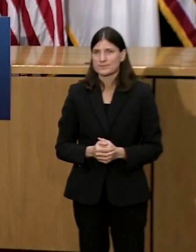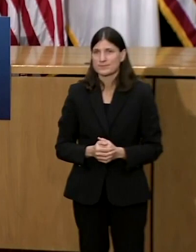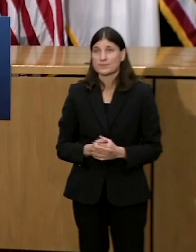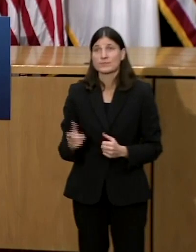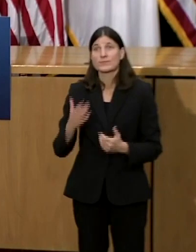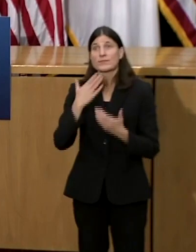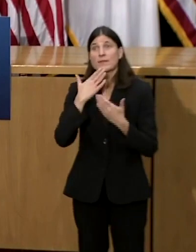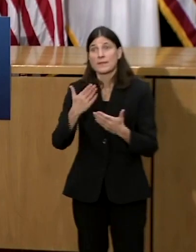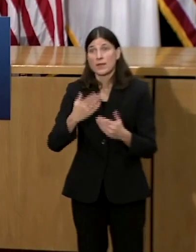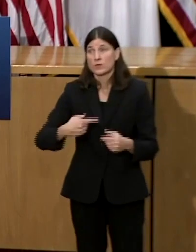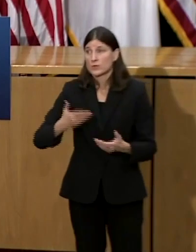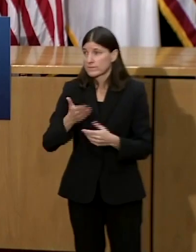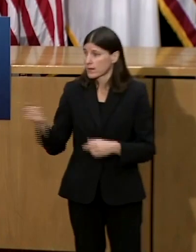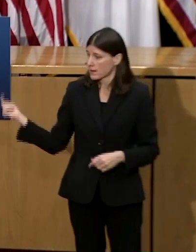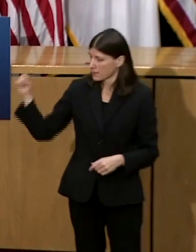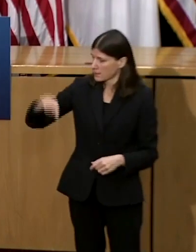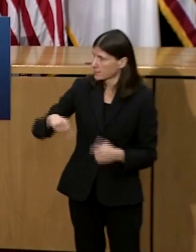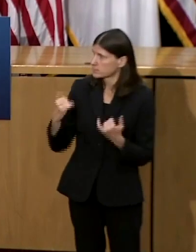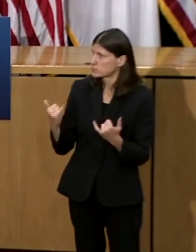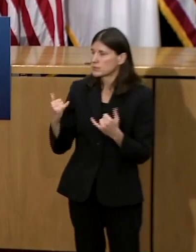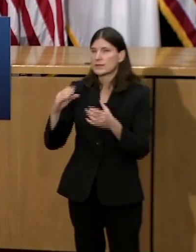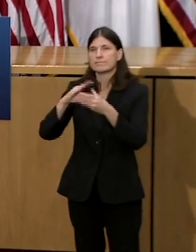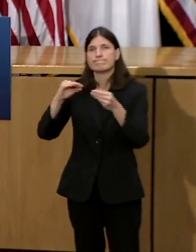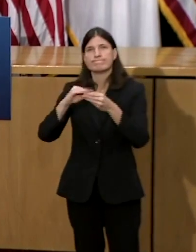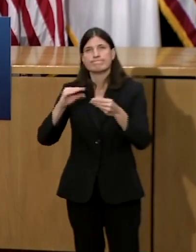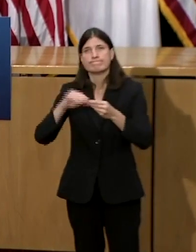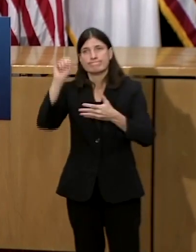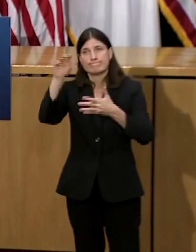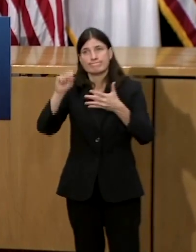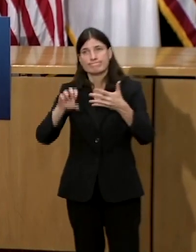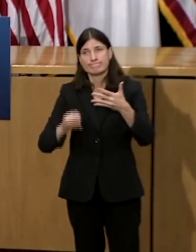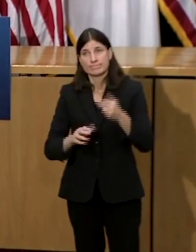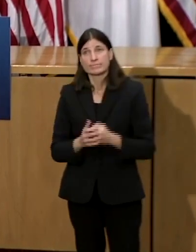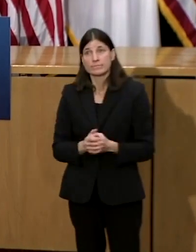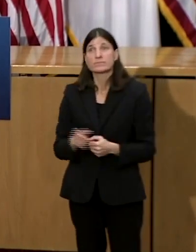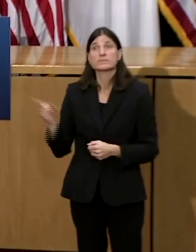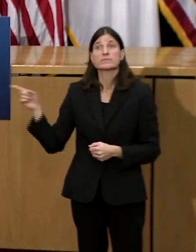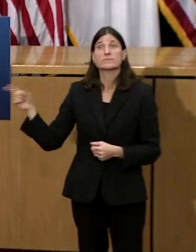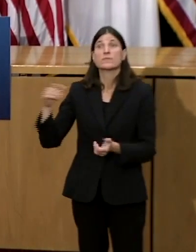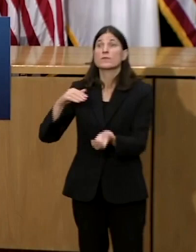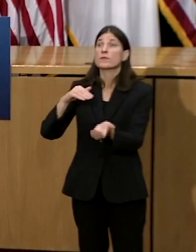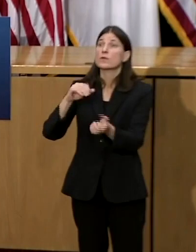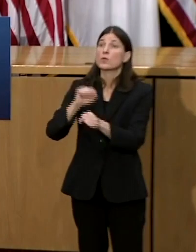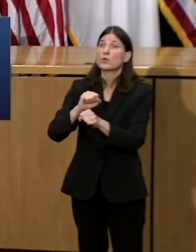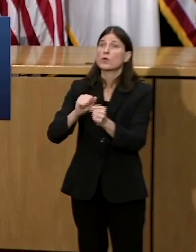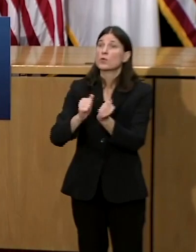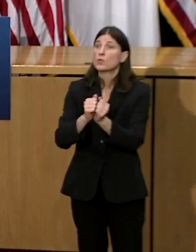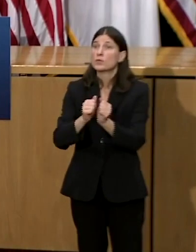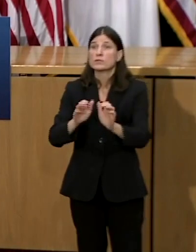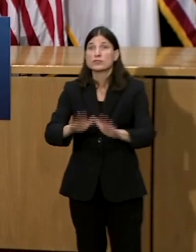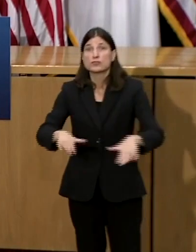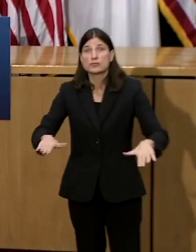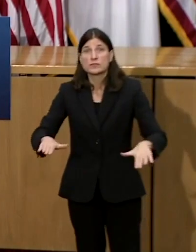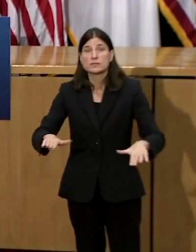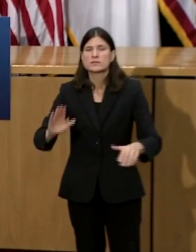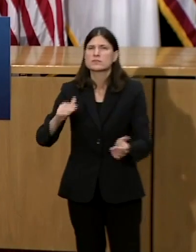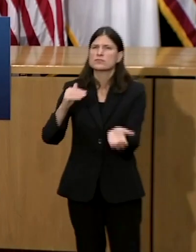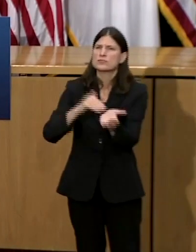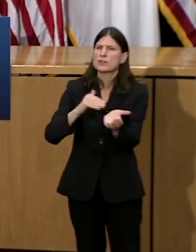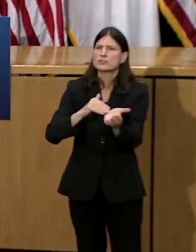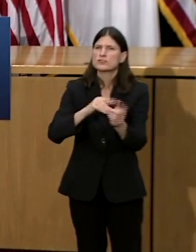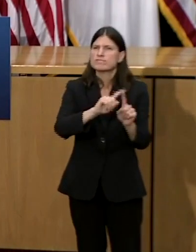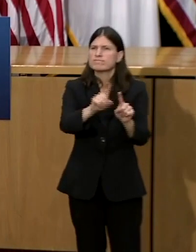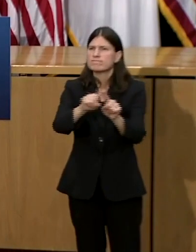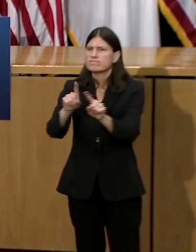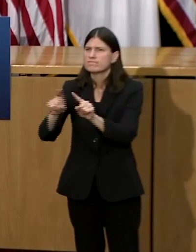inviting me here today and for working alongside pediatricians to bring children and educators back to school using evidence-based